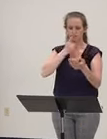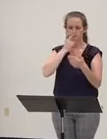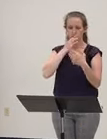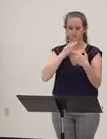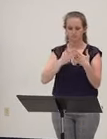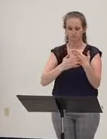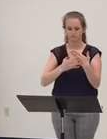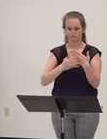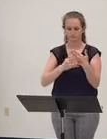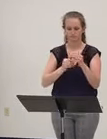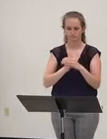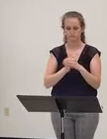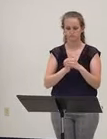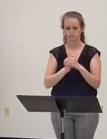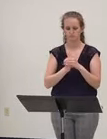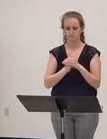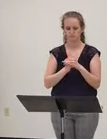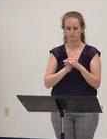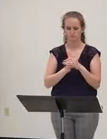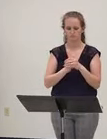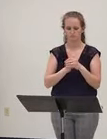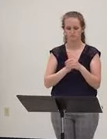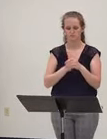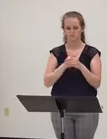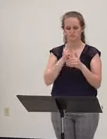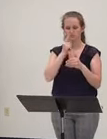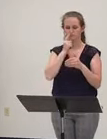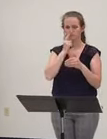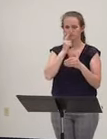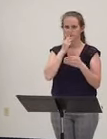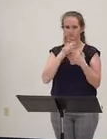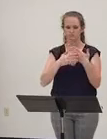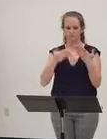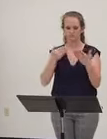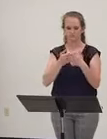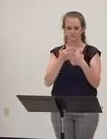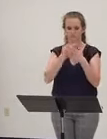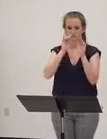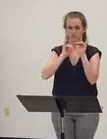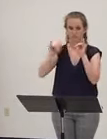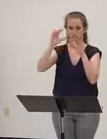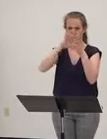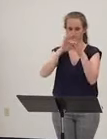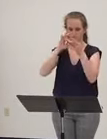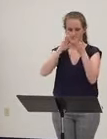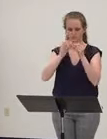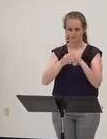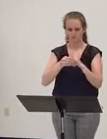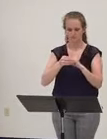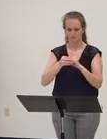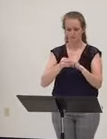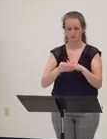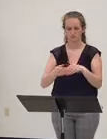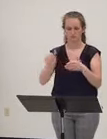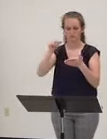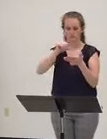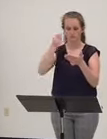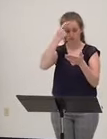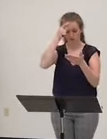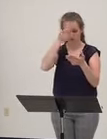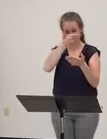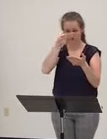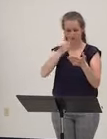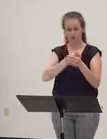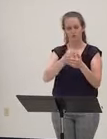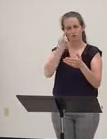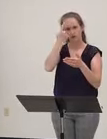chalice of my blood, the blood of the new and eternal covenant, which will be poured